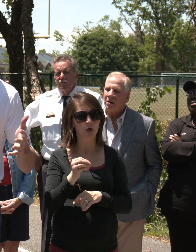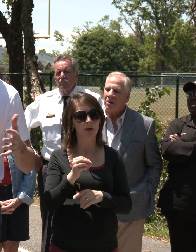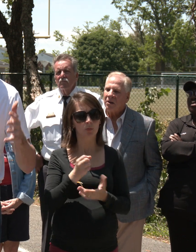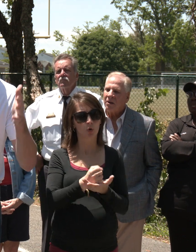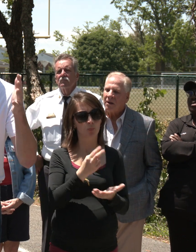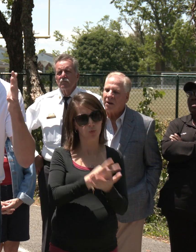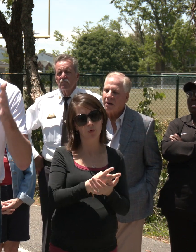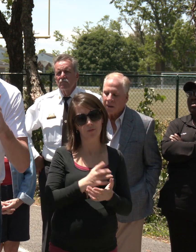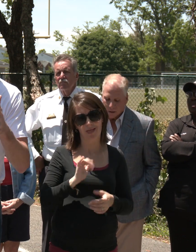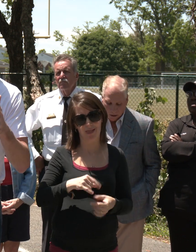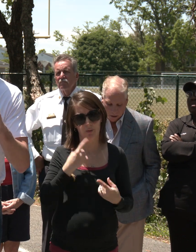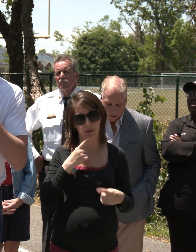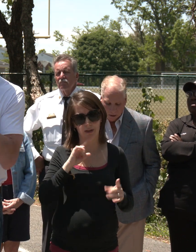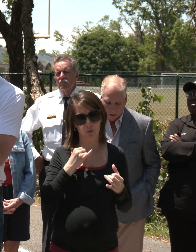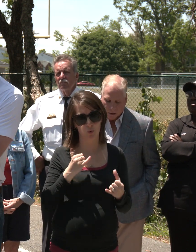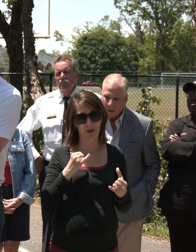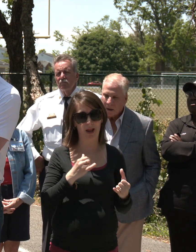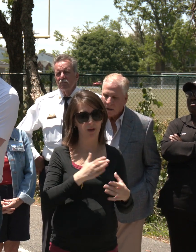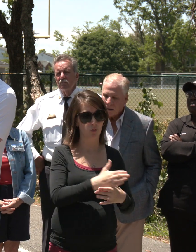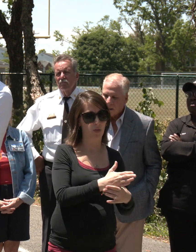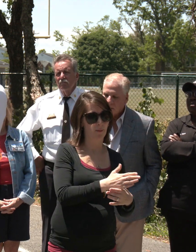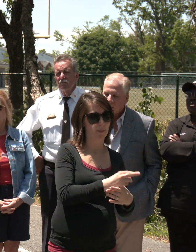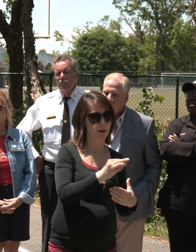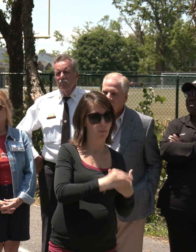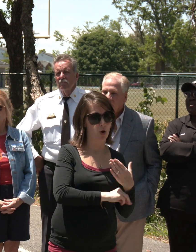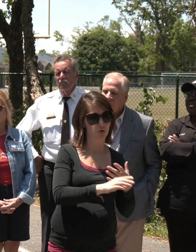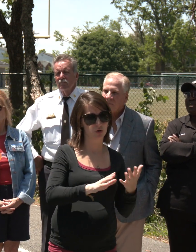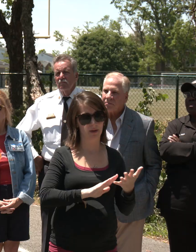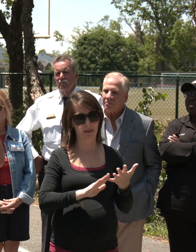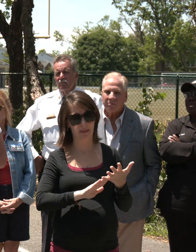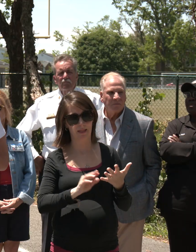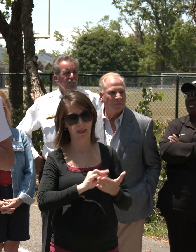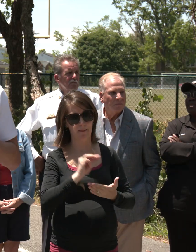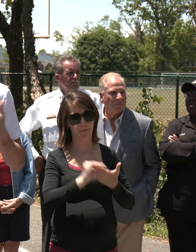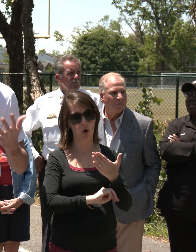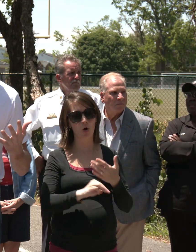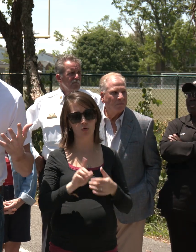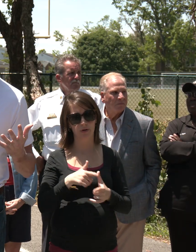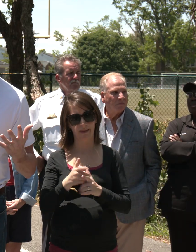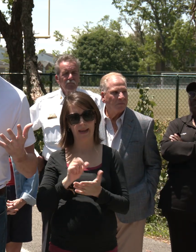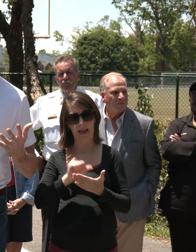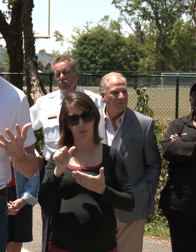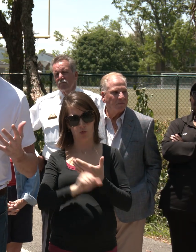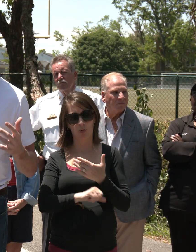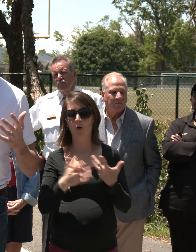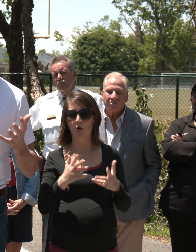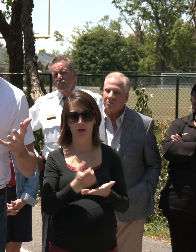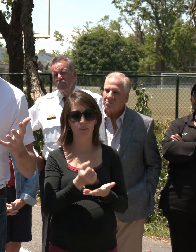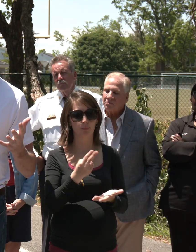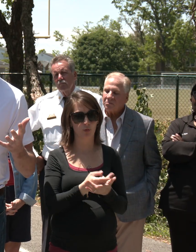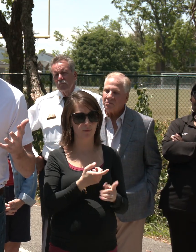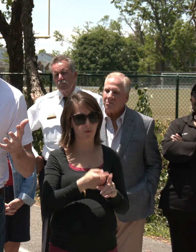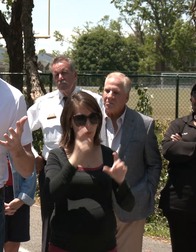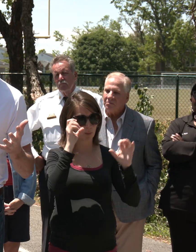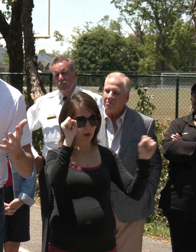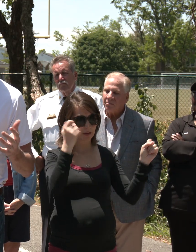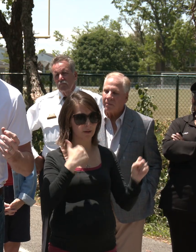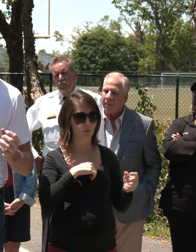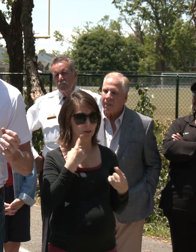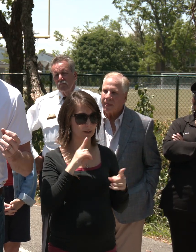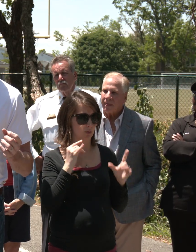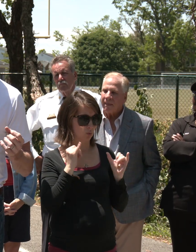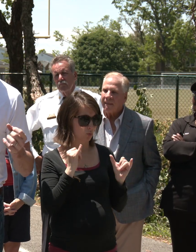today, right? The mid-March and then the late March into April requests, those were granted by the president that we announced